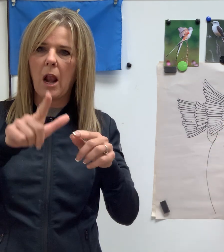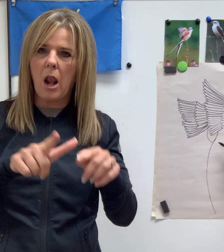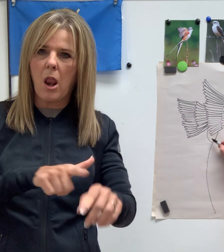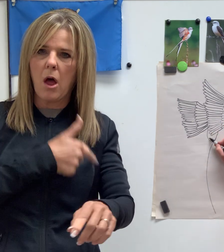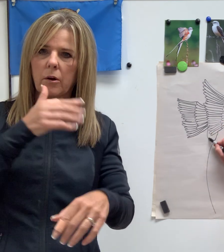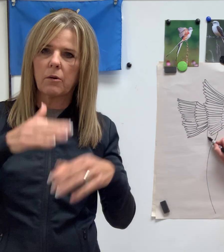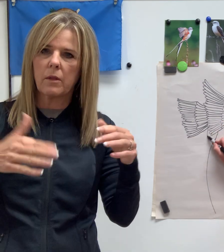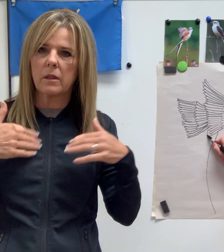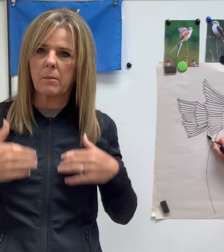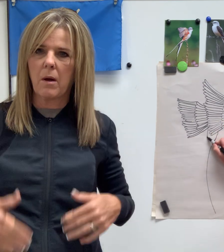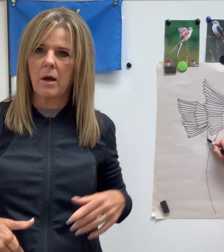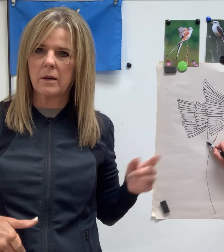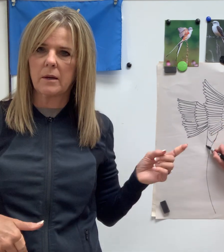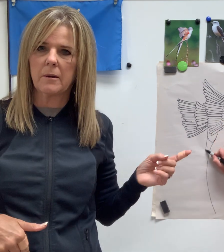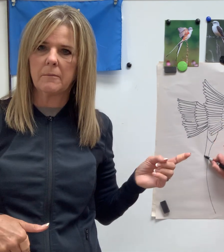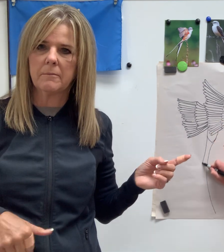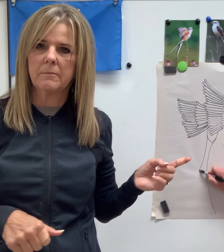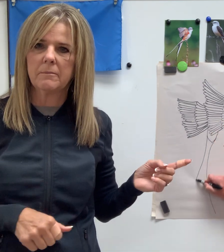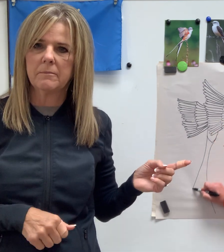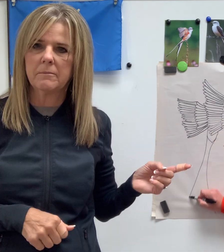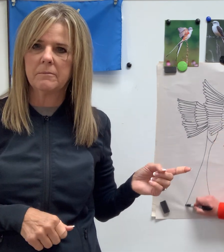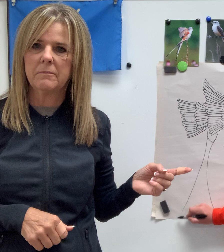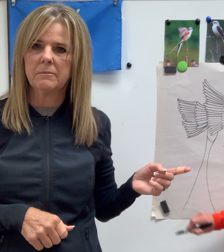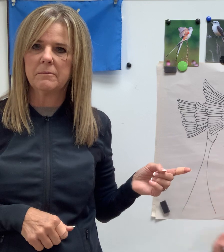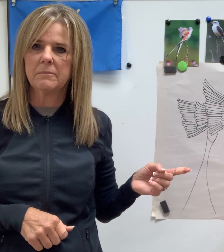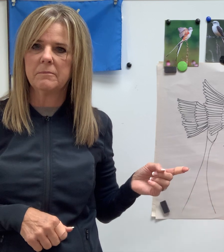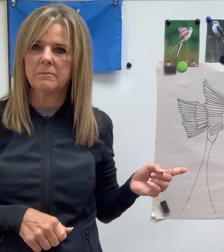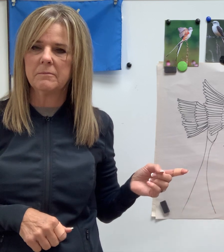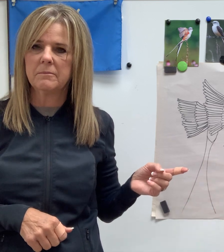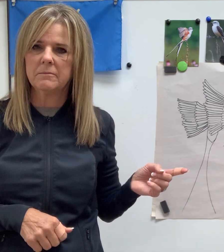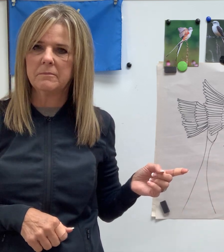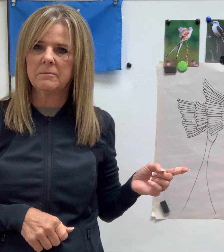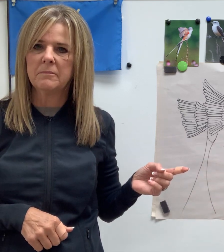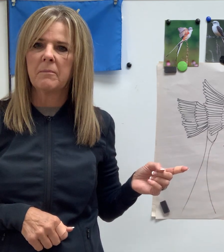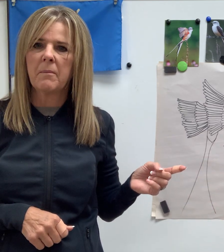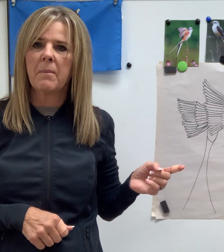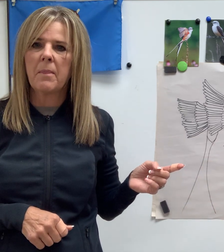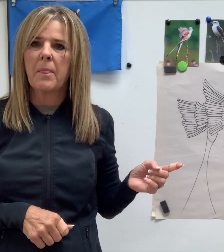my body. And then we're just going to go ahead and make it curve out.